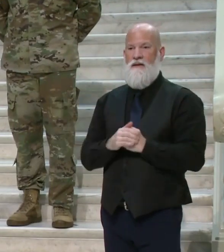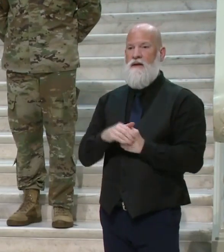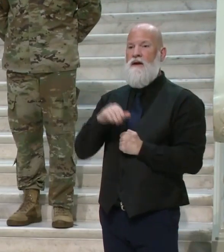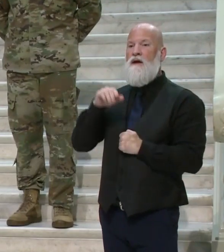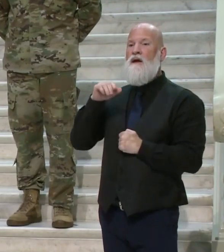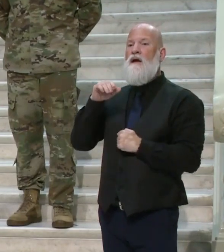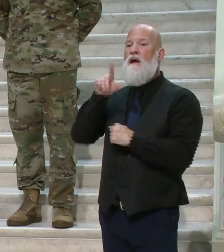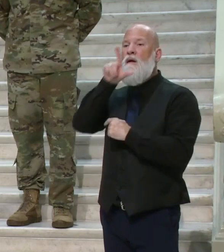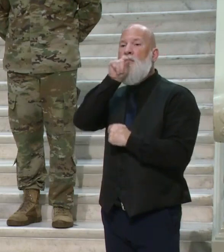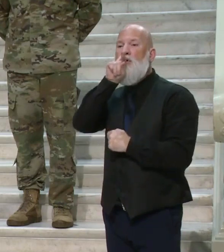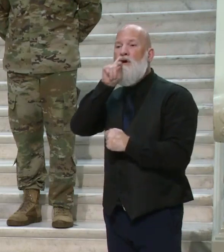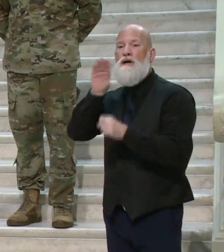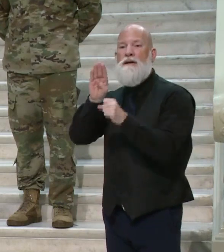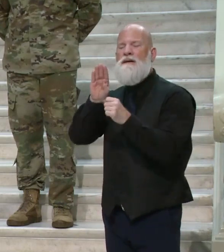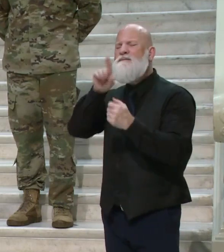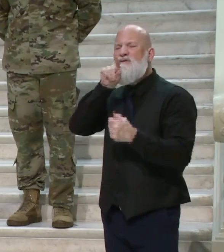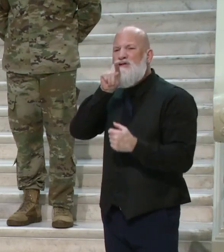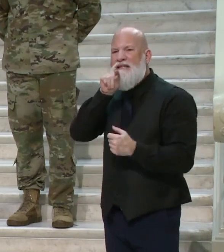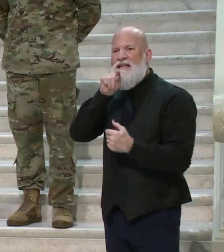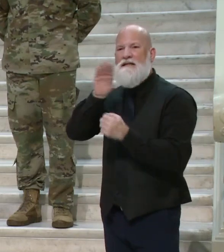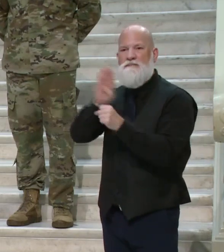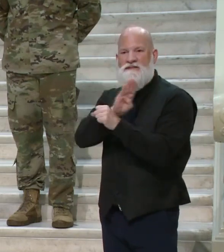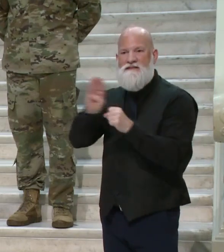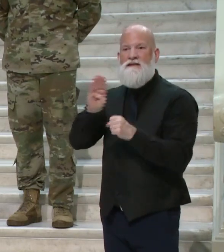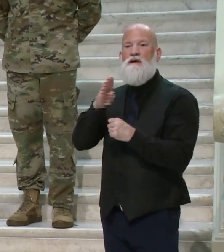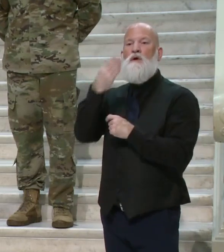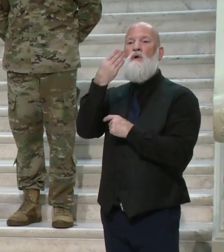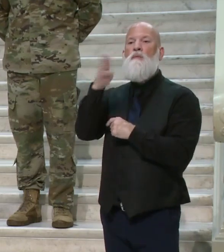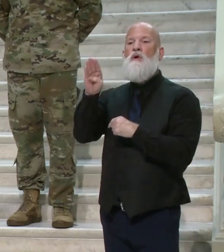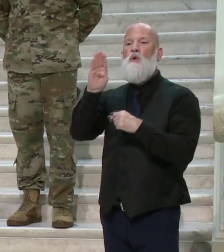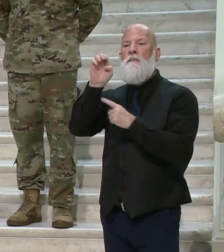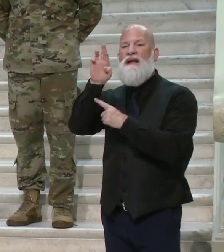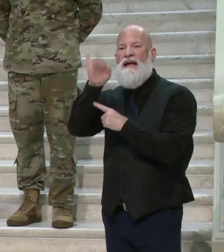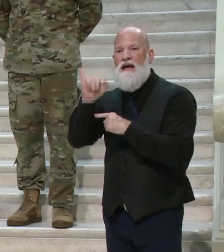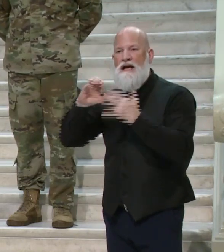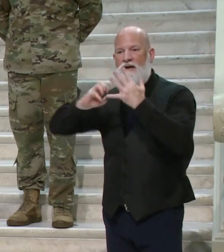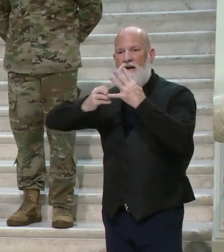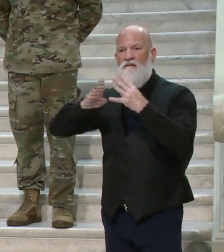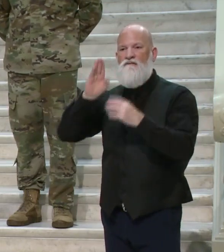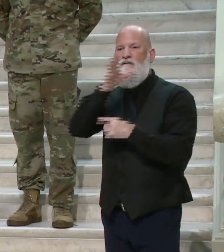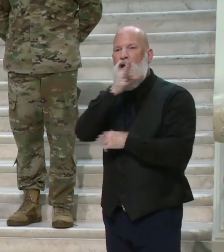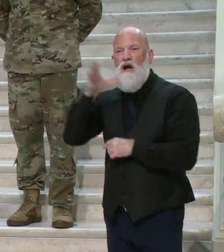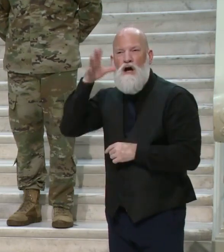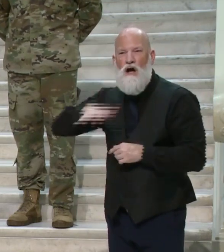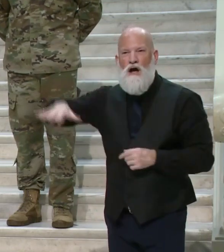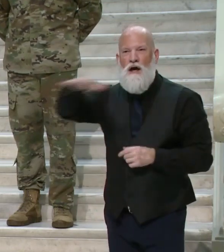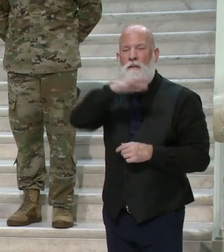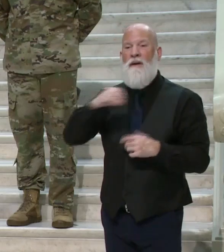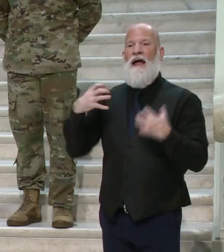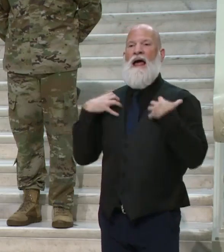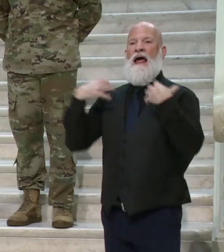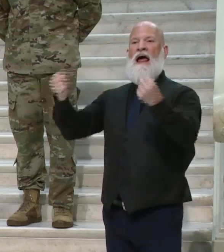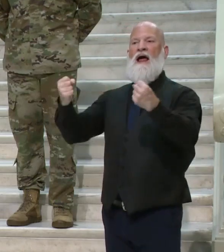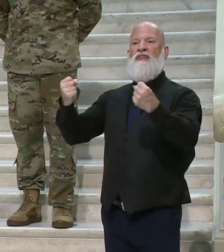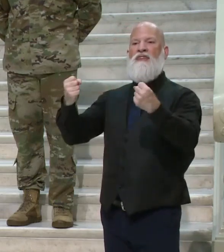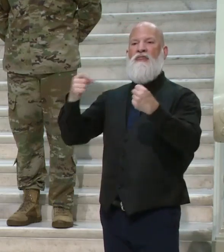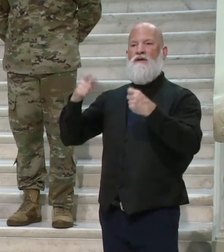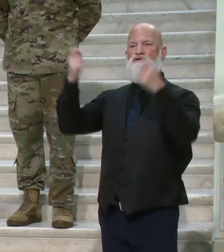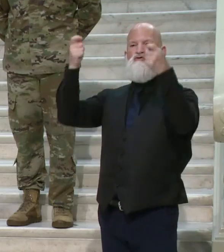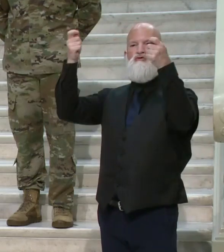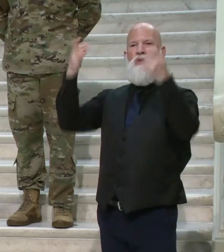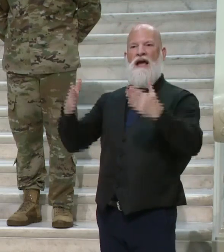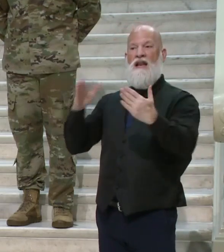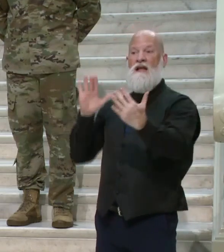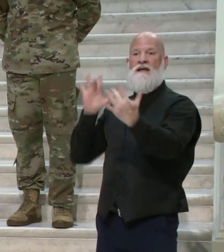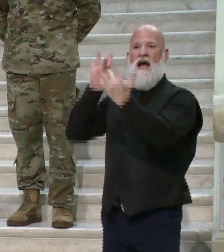as blueberry farmers and others in the agricultural industry. Our health directors have reached out proactively to